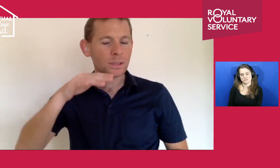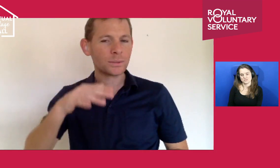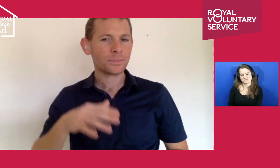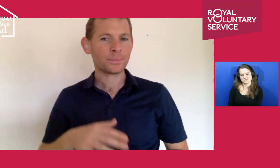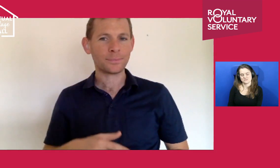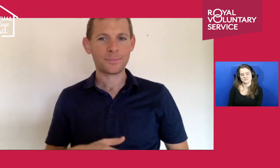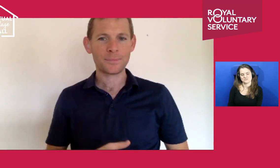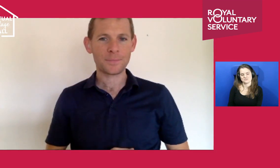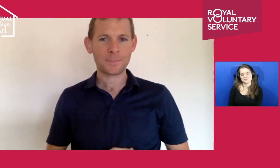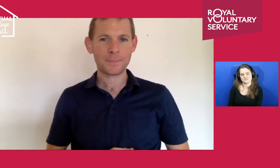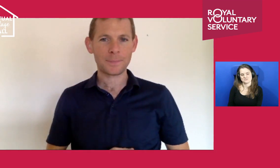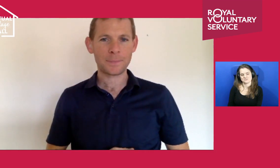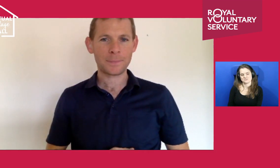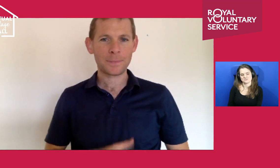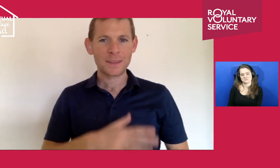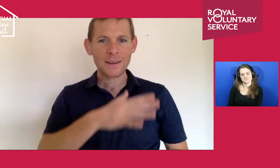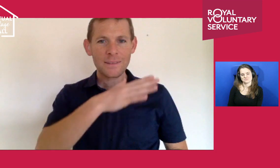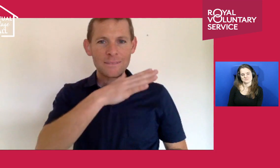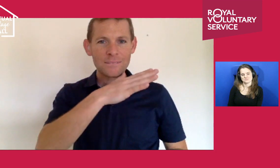Fruit.